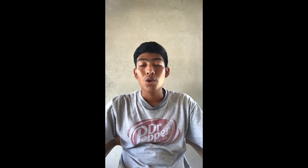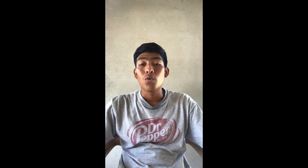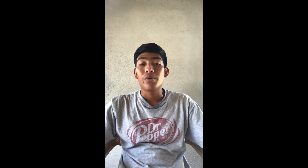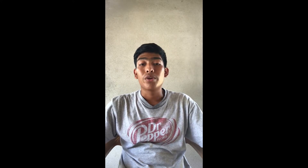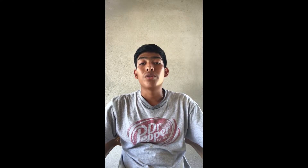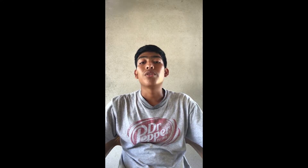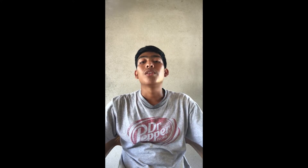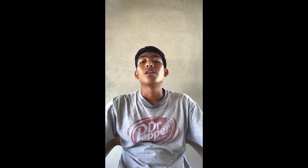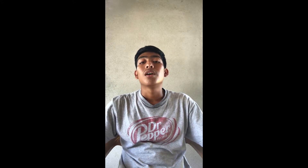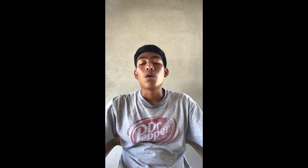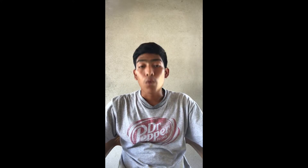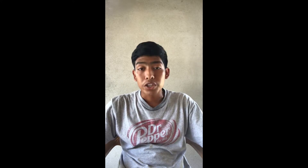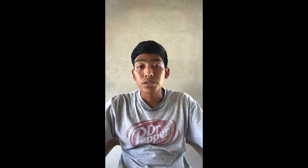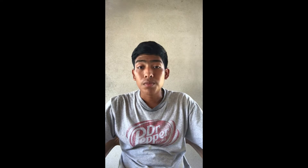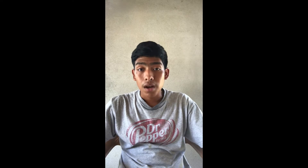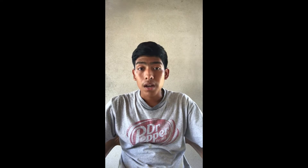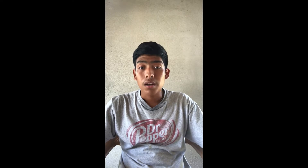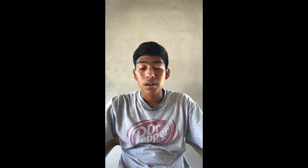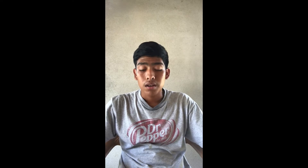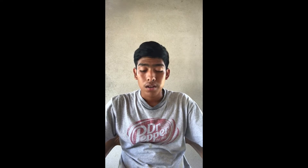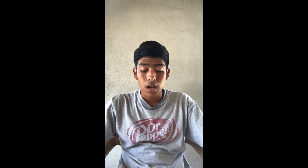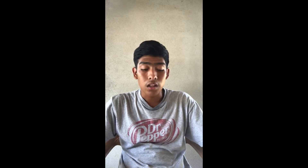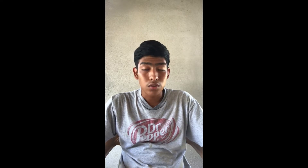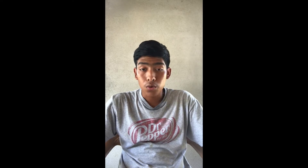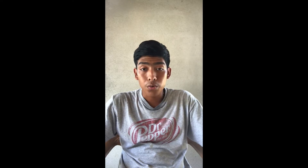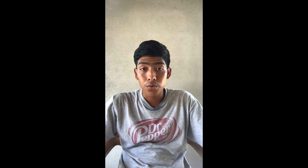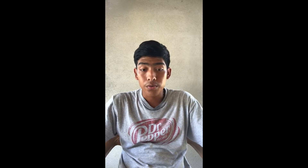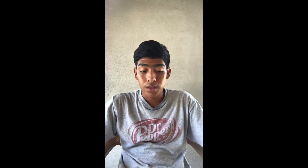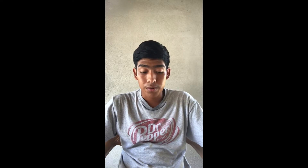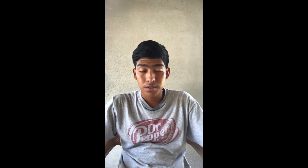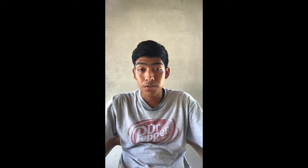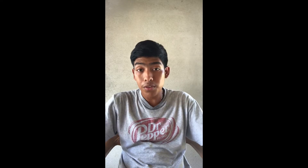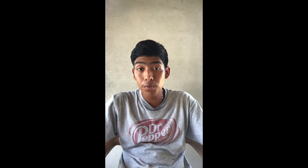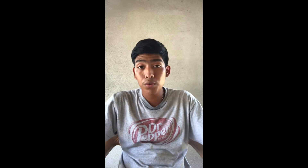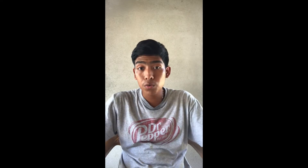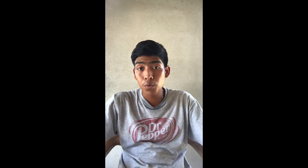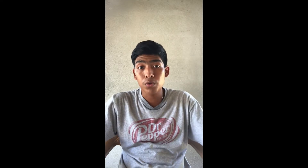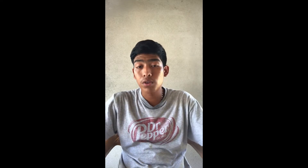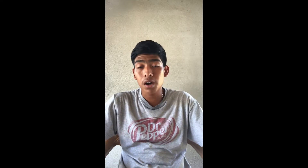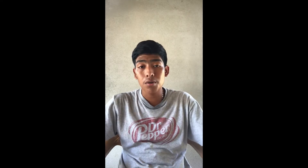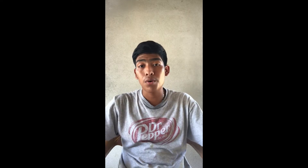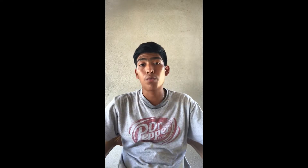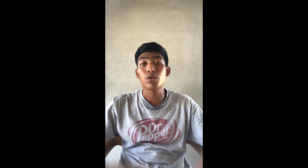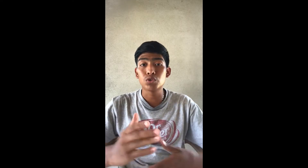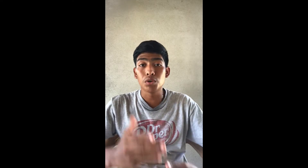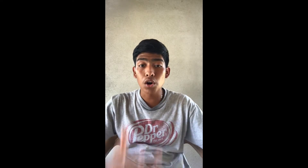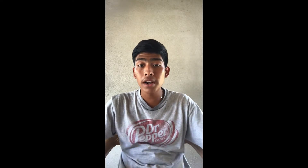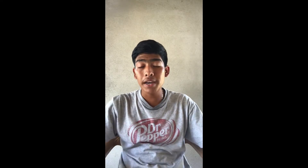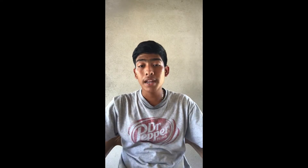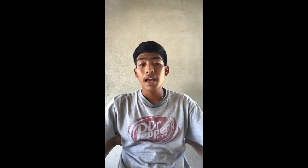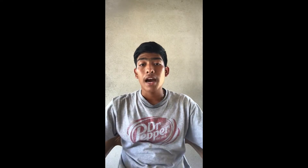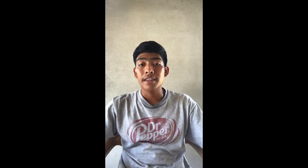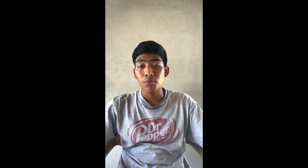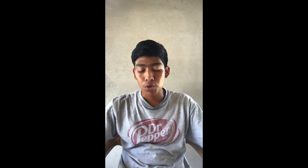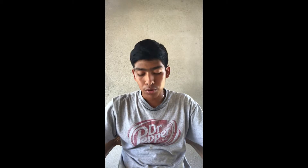We could worship God. Although there is nothing we could do, we could gather, but we could do it online, and then we could